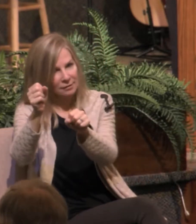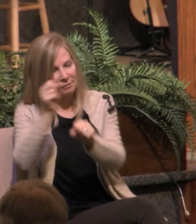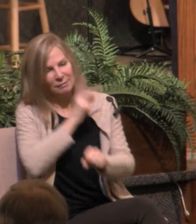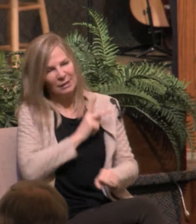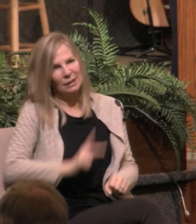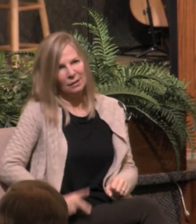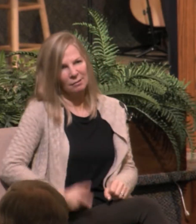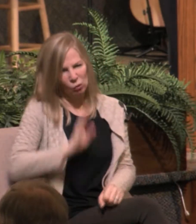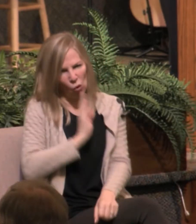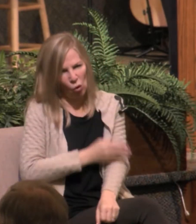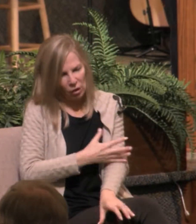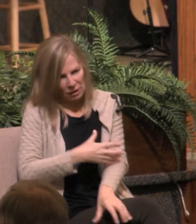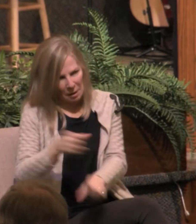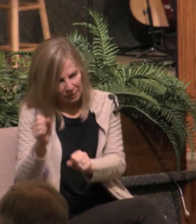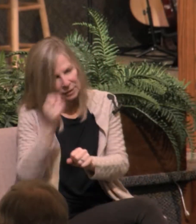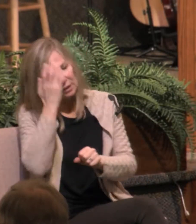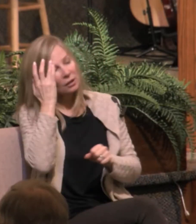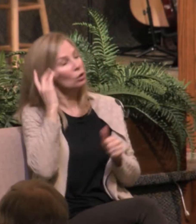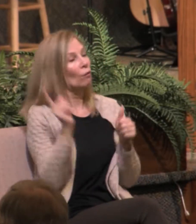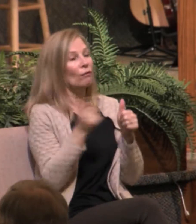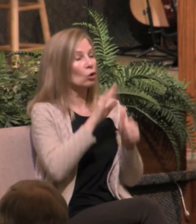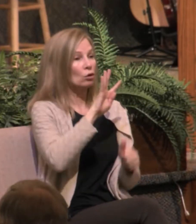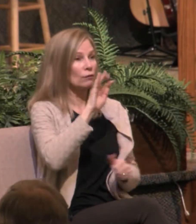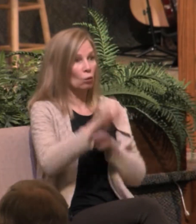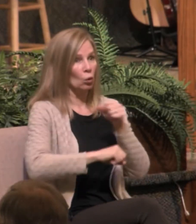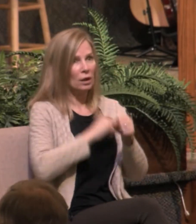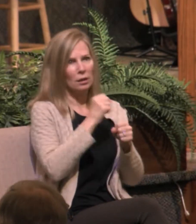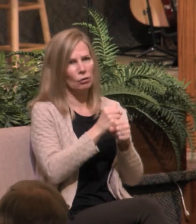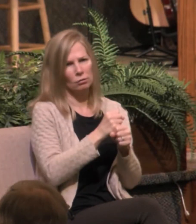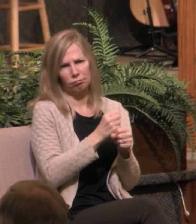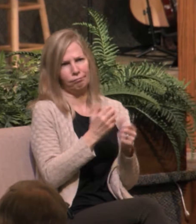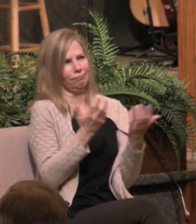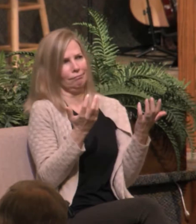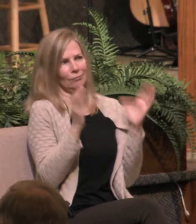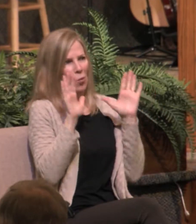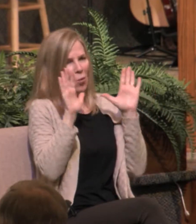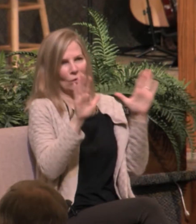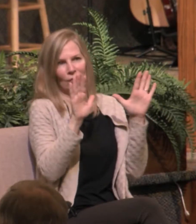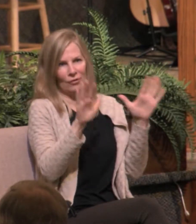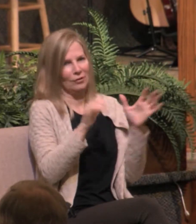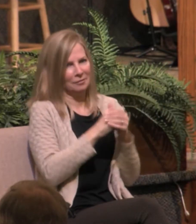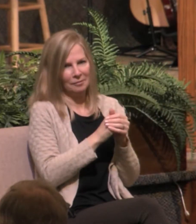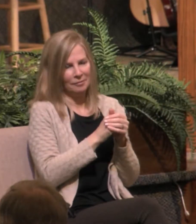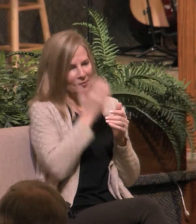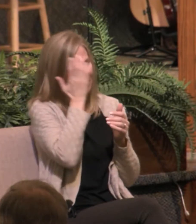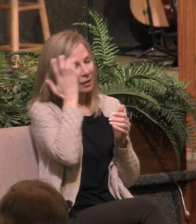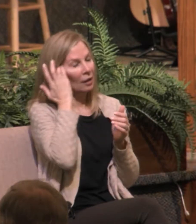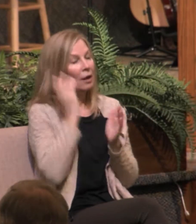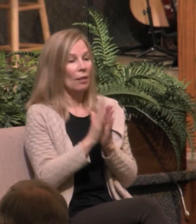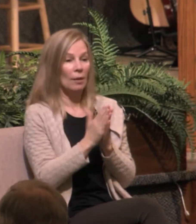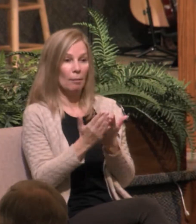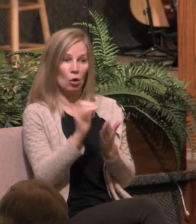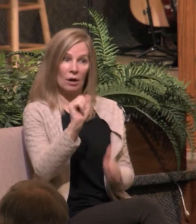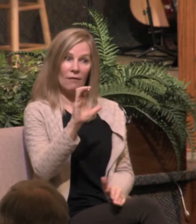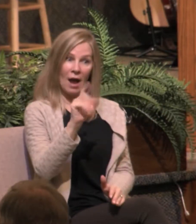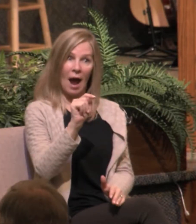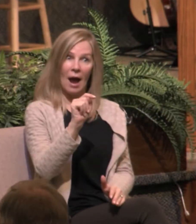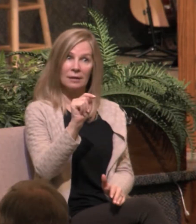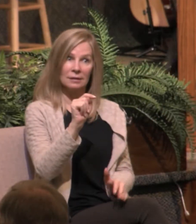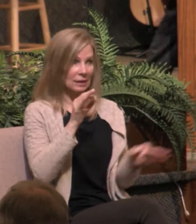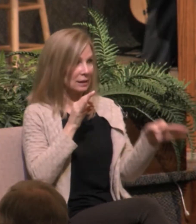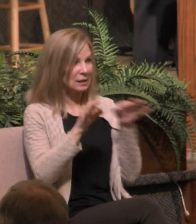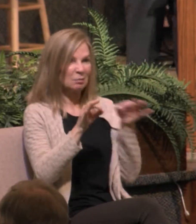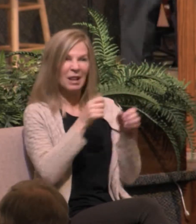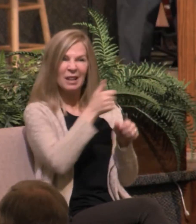me. So Moses' first 40 years were really spectacular. According to the book of Acts, he was learned, he